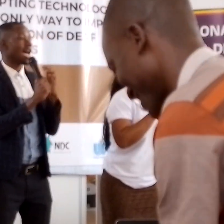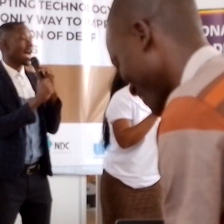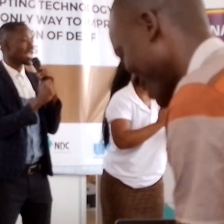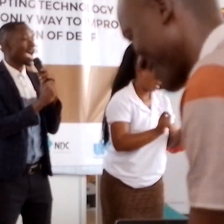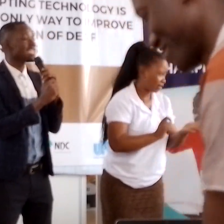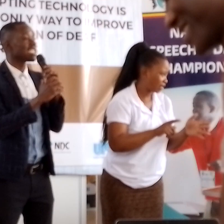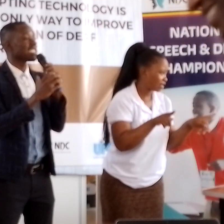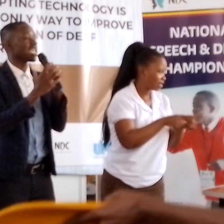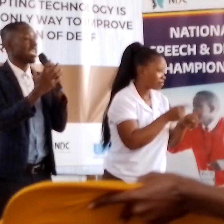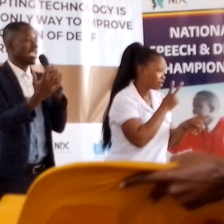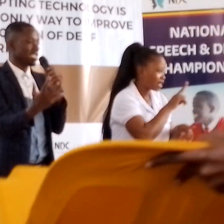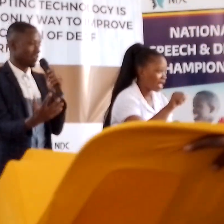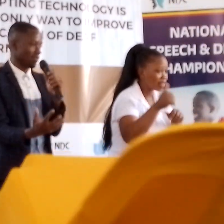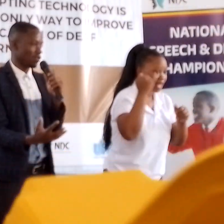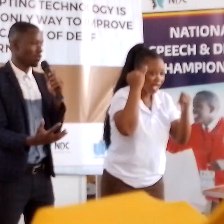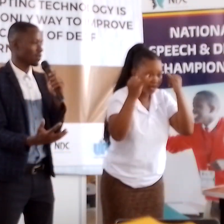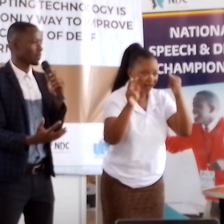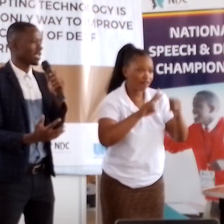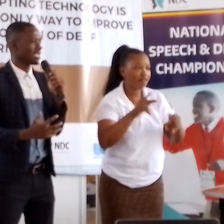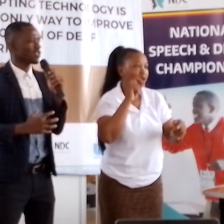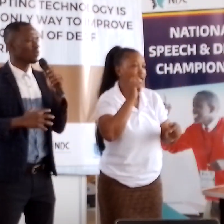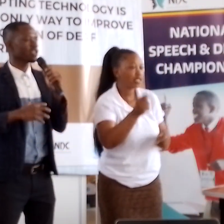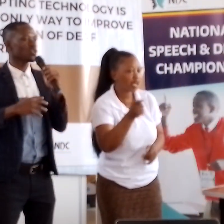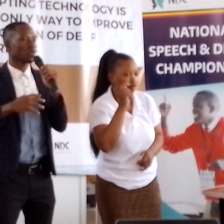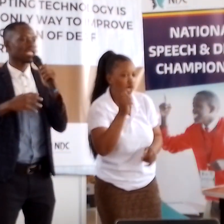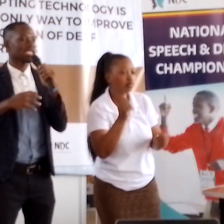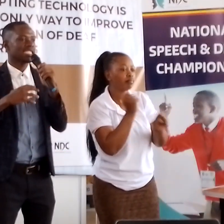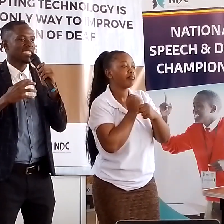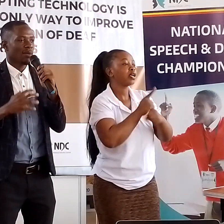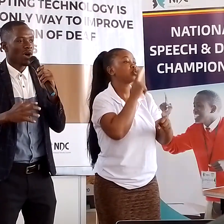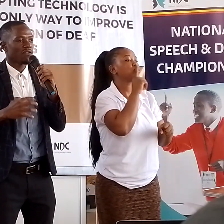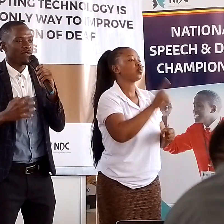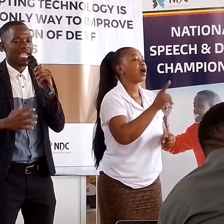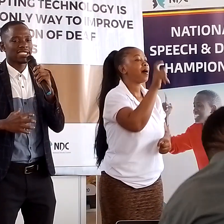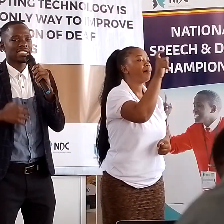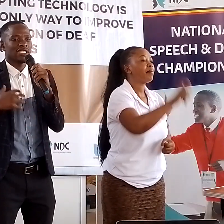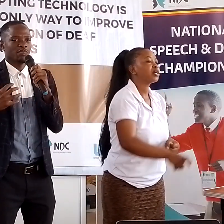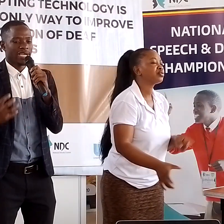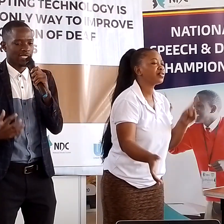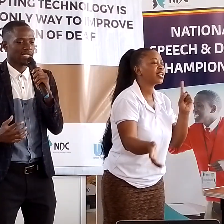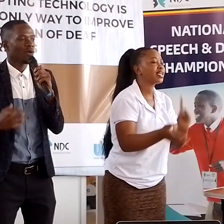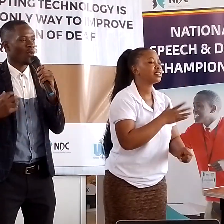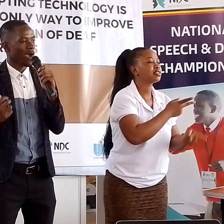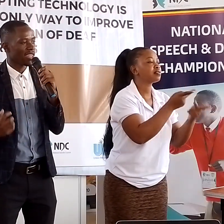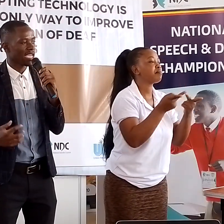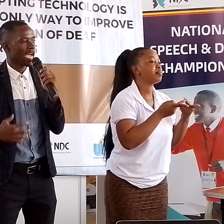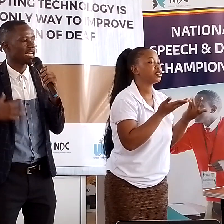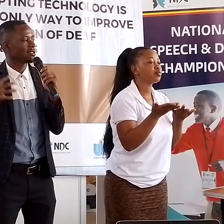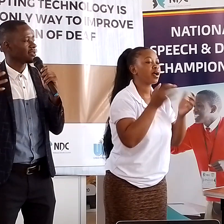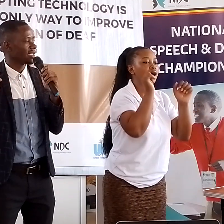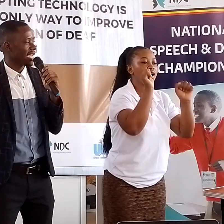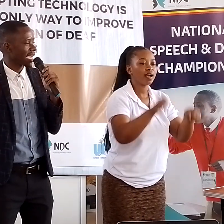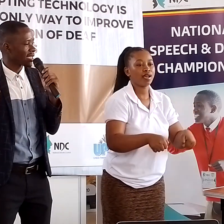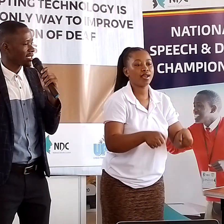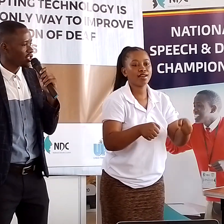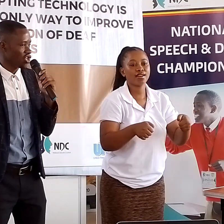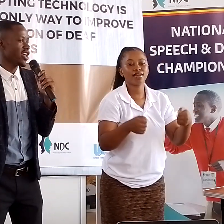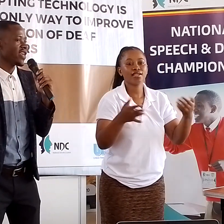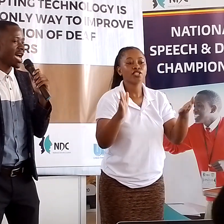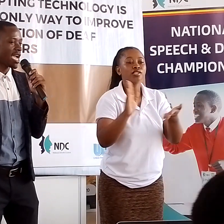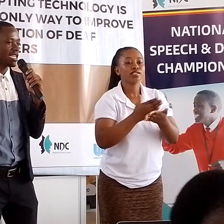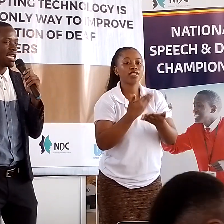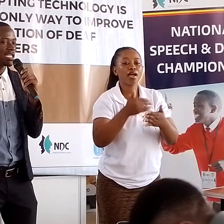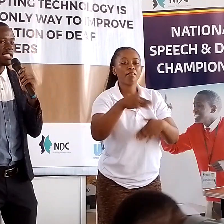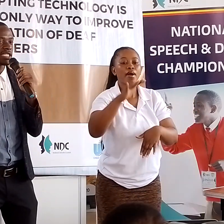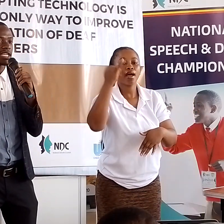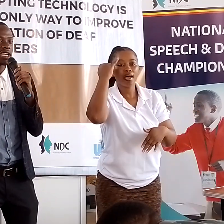at other ideas like interview, just to make sure that someone finds space where they can share